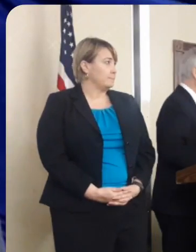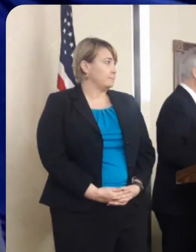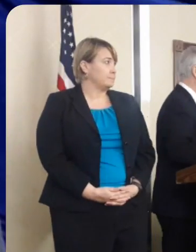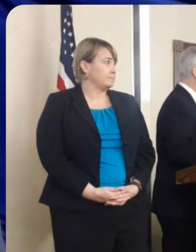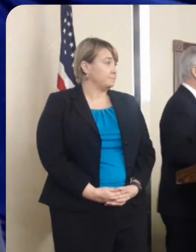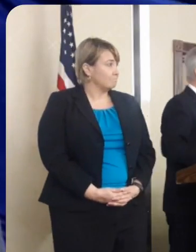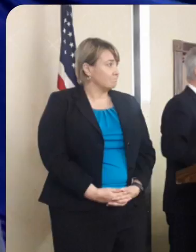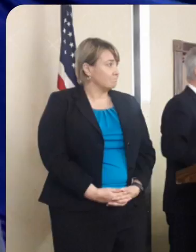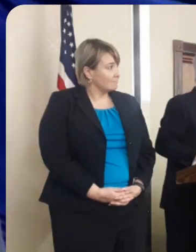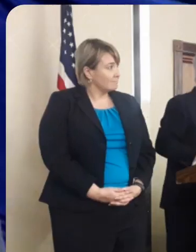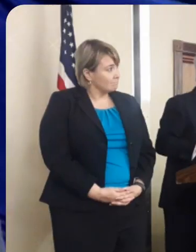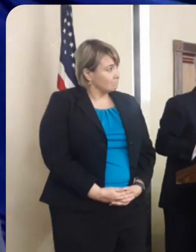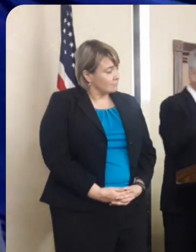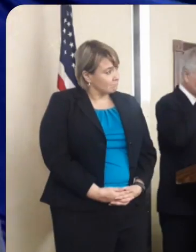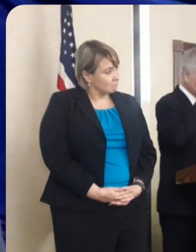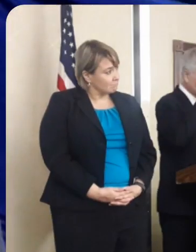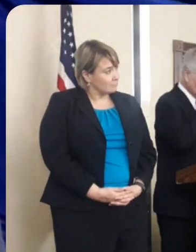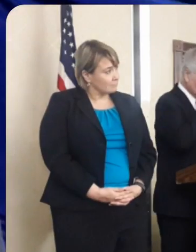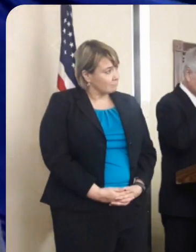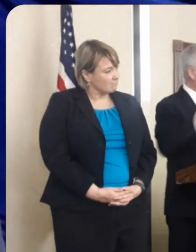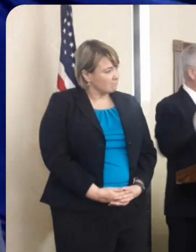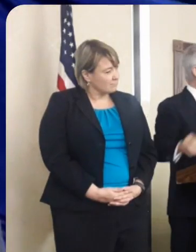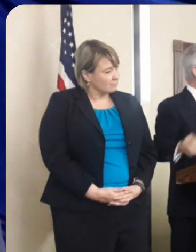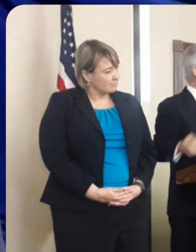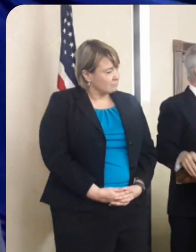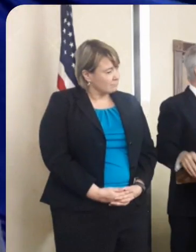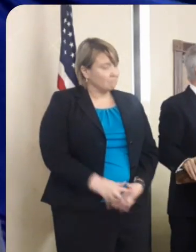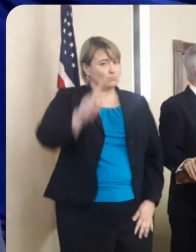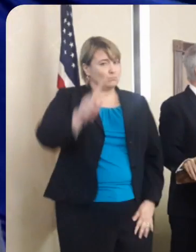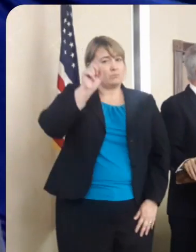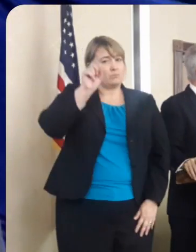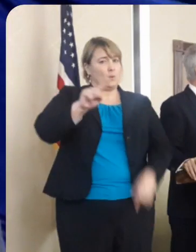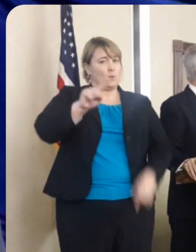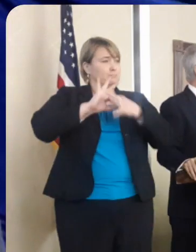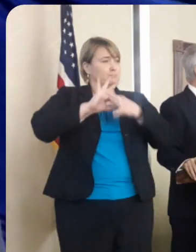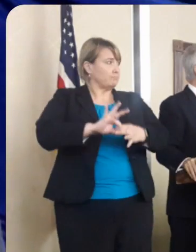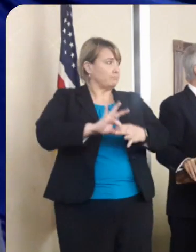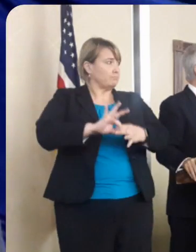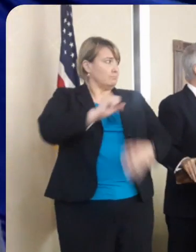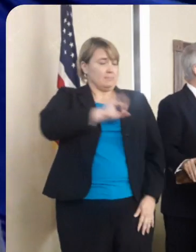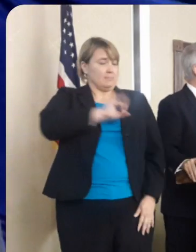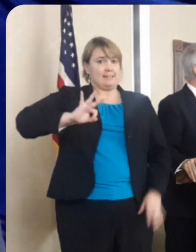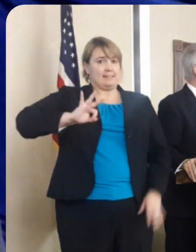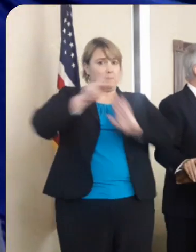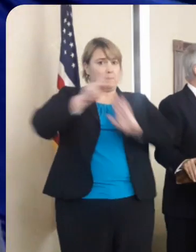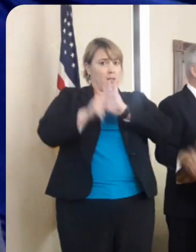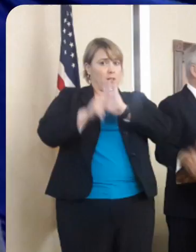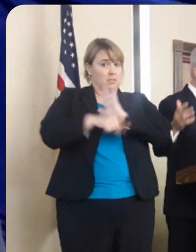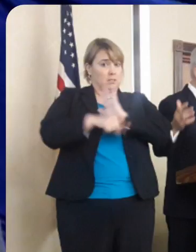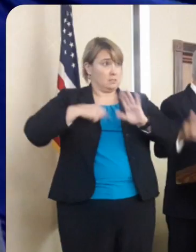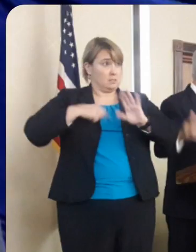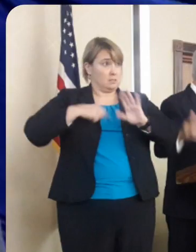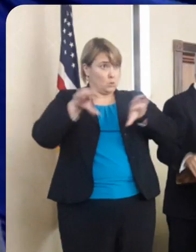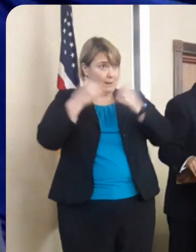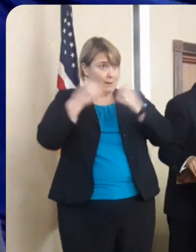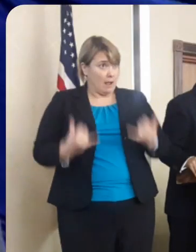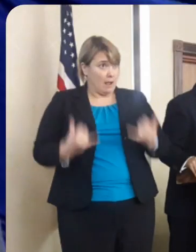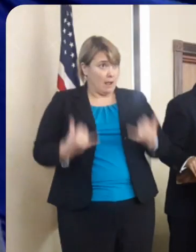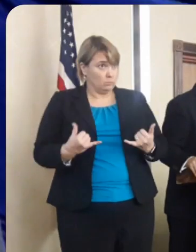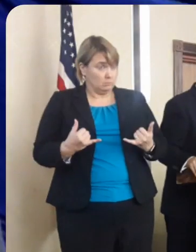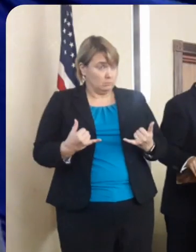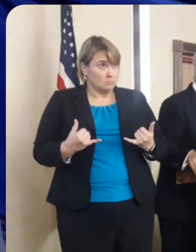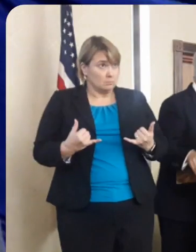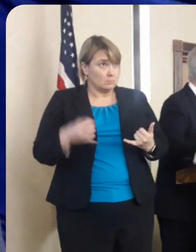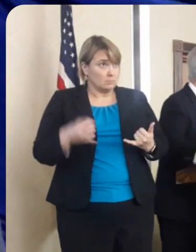I guess I just had a question before I accept policies. Do I go ahead and do that now, or? Okay.